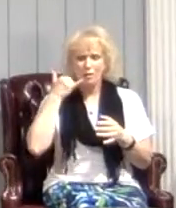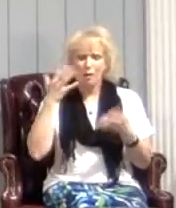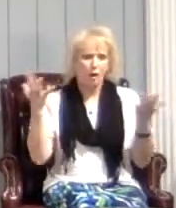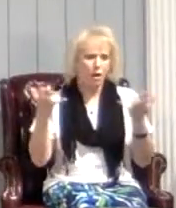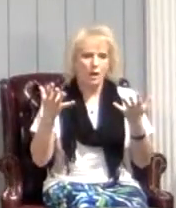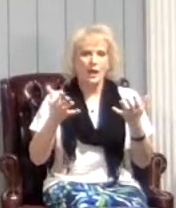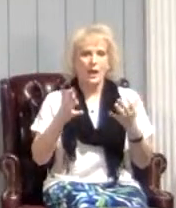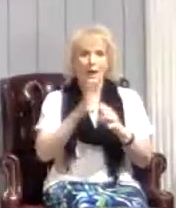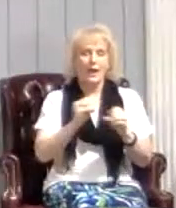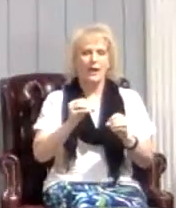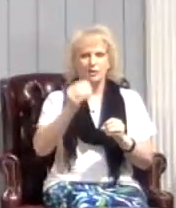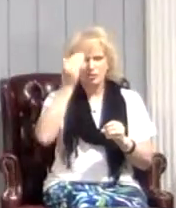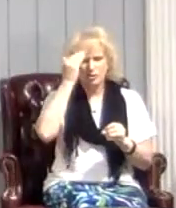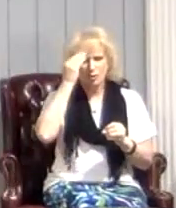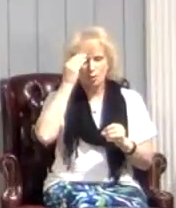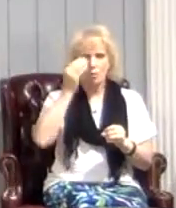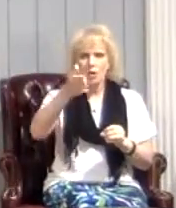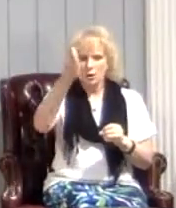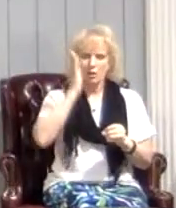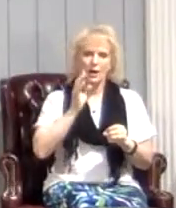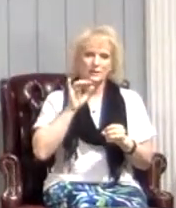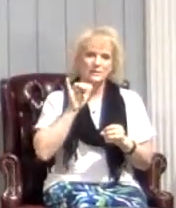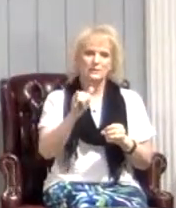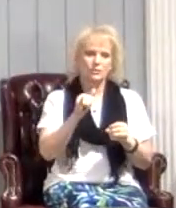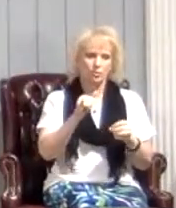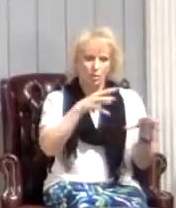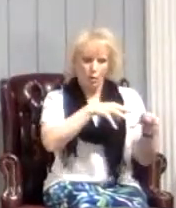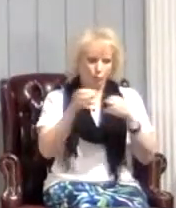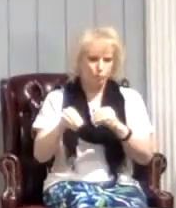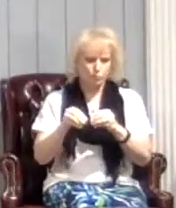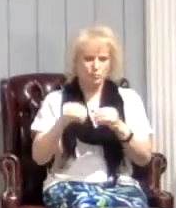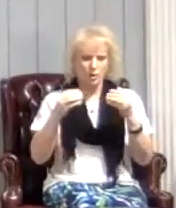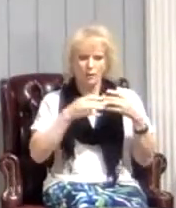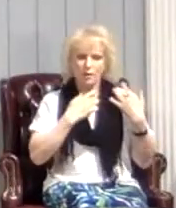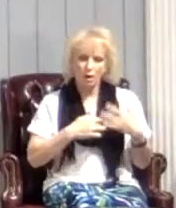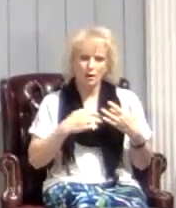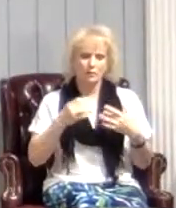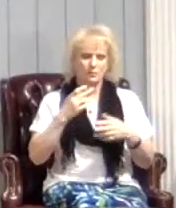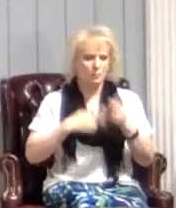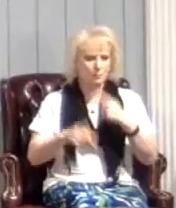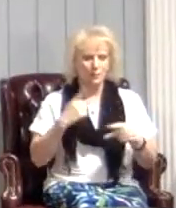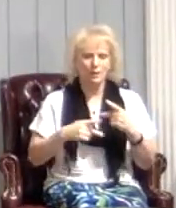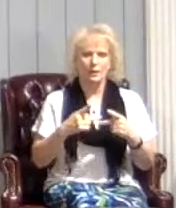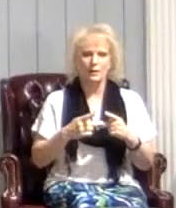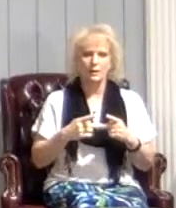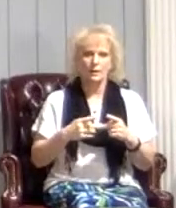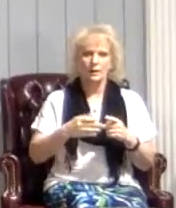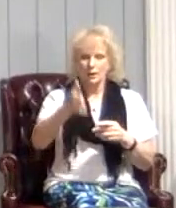that God still puts it on the hearts of men, and God still burdens, and that God still provides, it is an